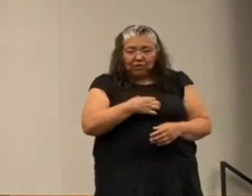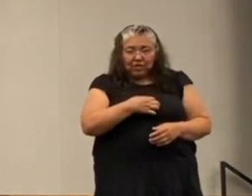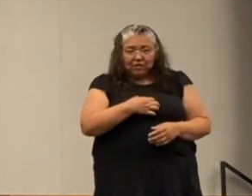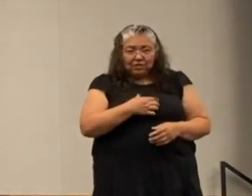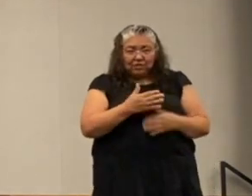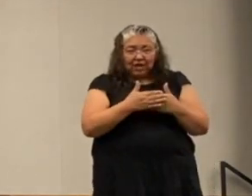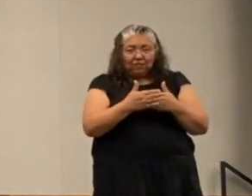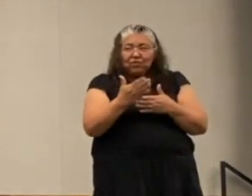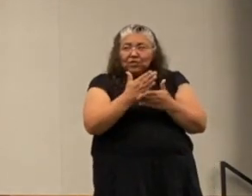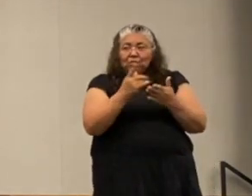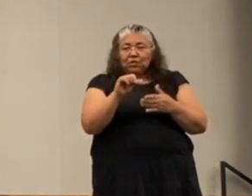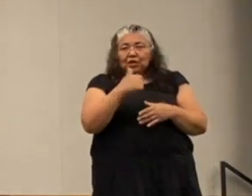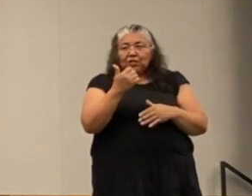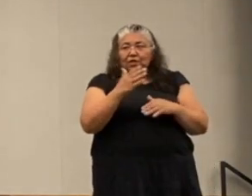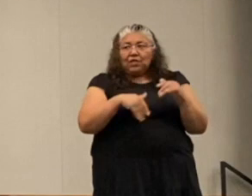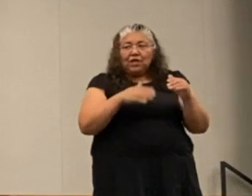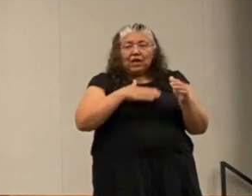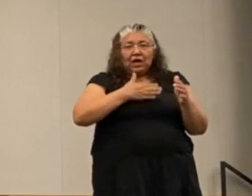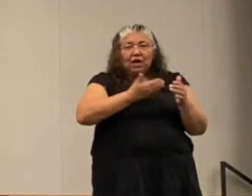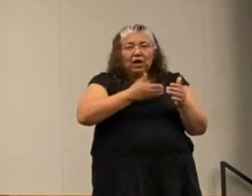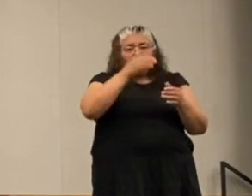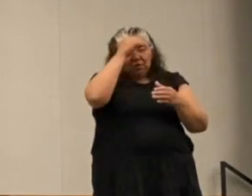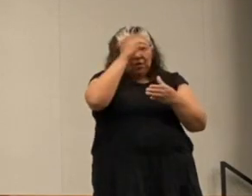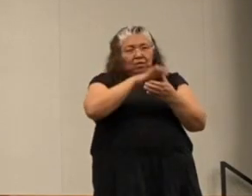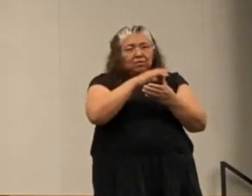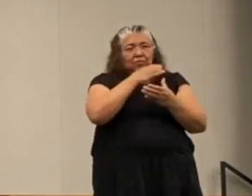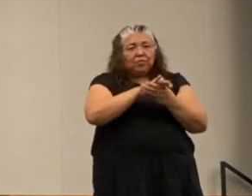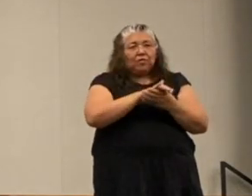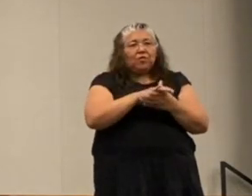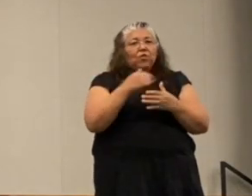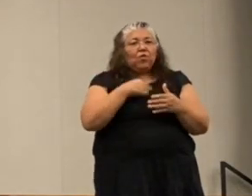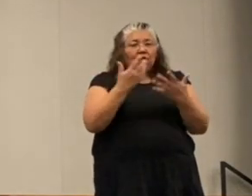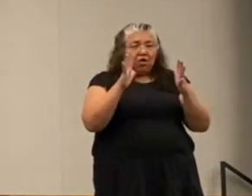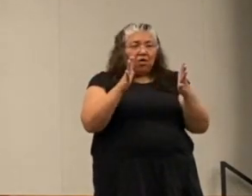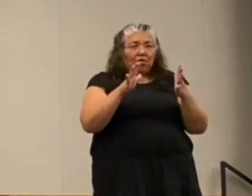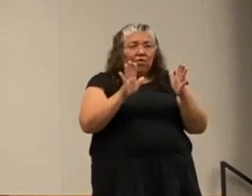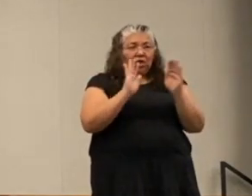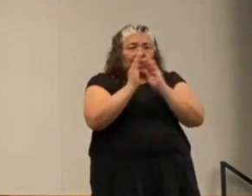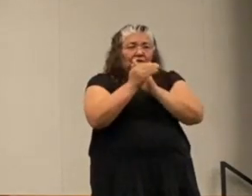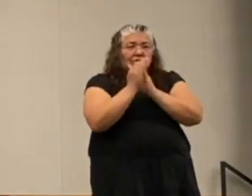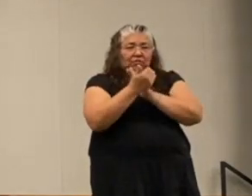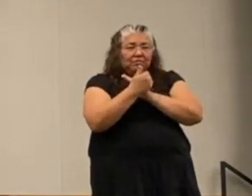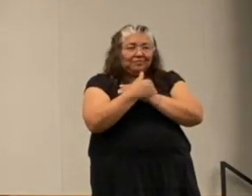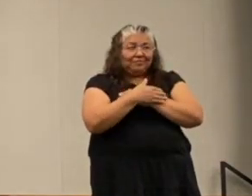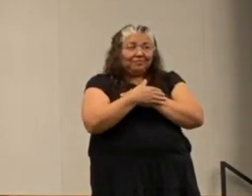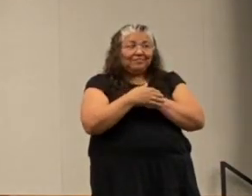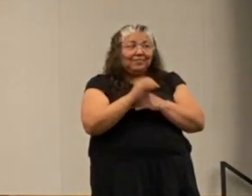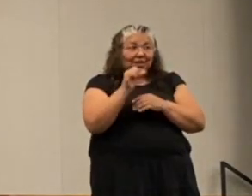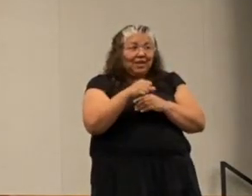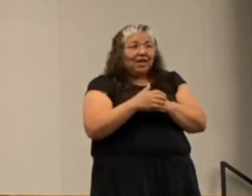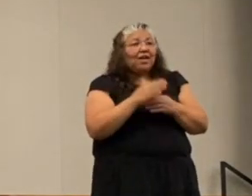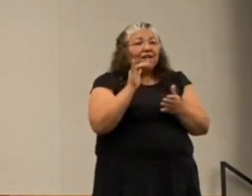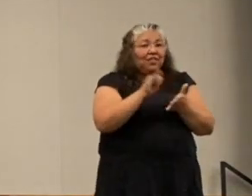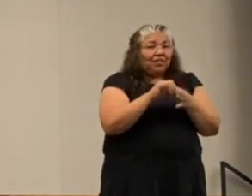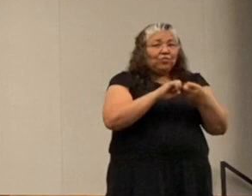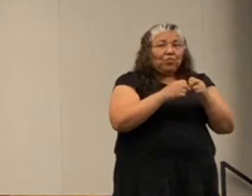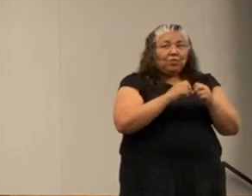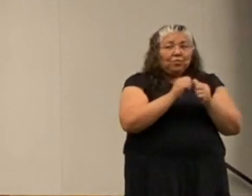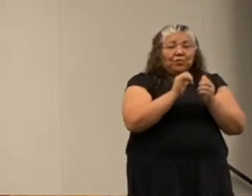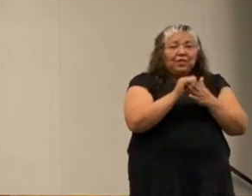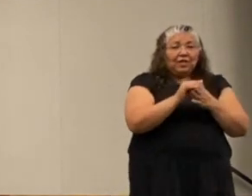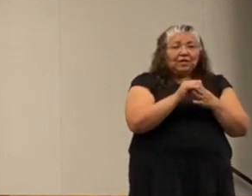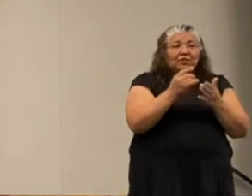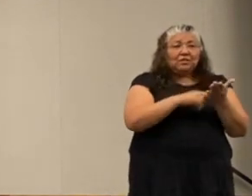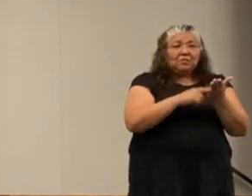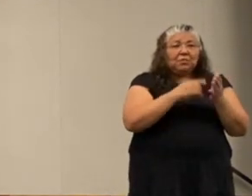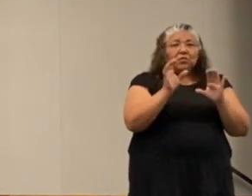if we were to lust after someone besides our spouse, haven't we already committed adultery? Right? And isn't there an issue with that? Because sometimes if